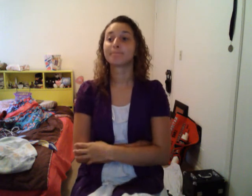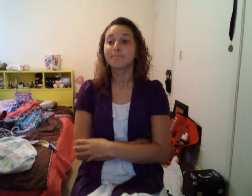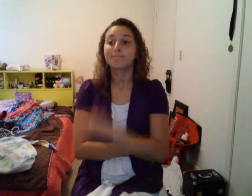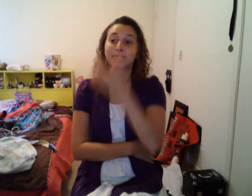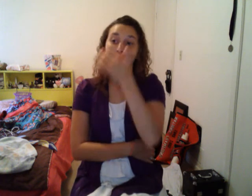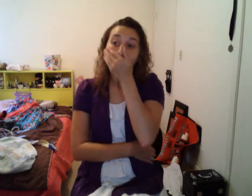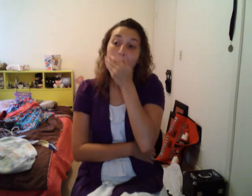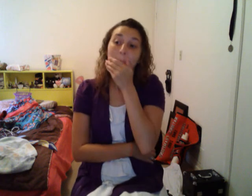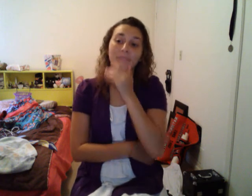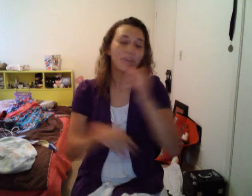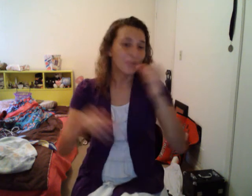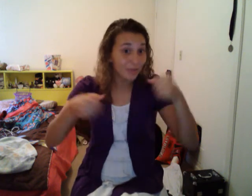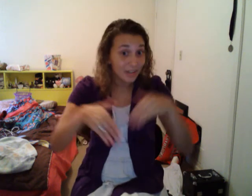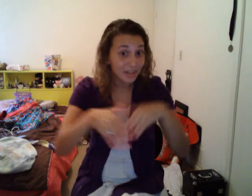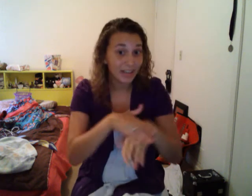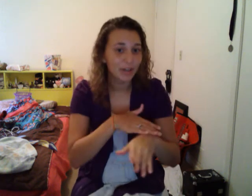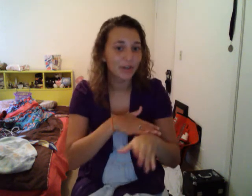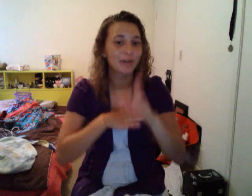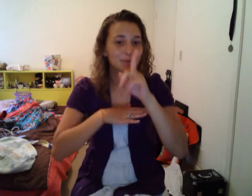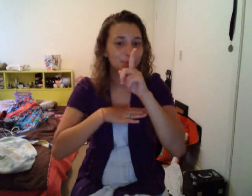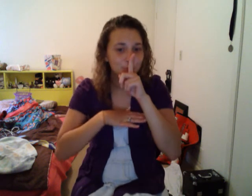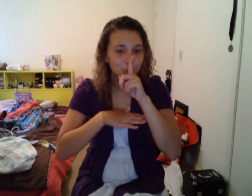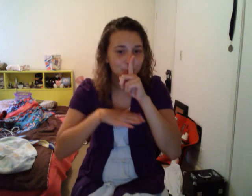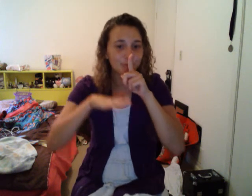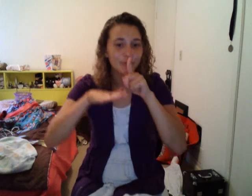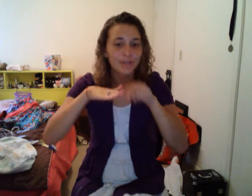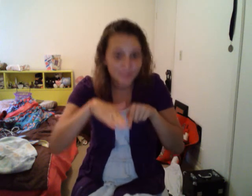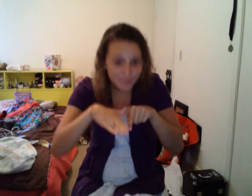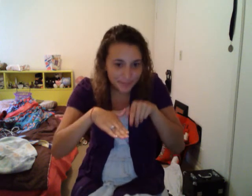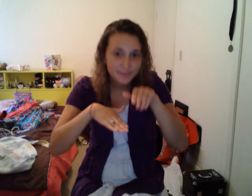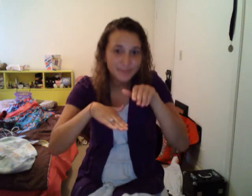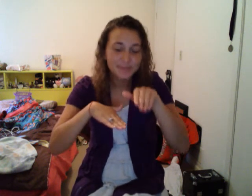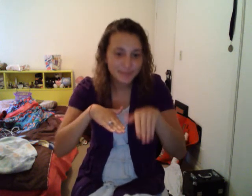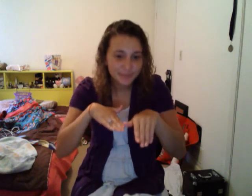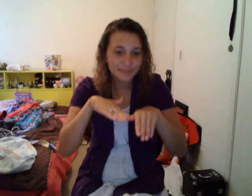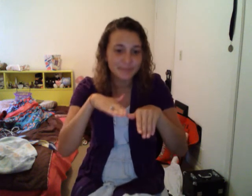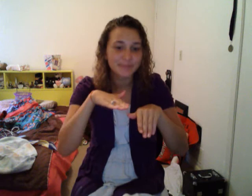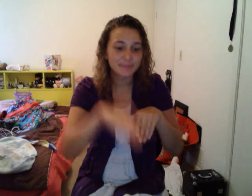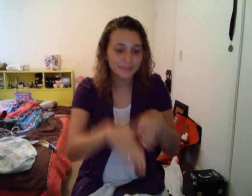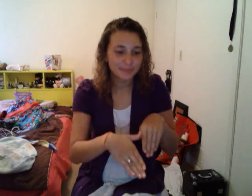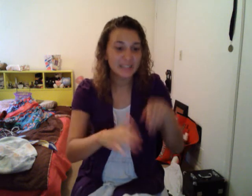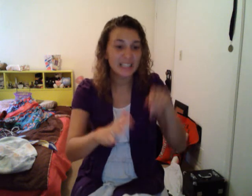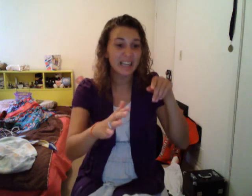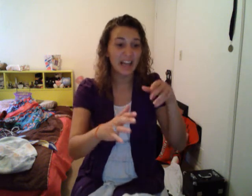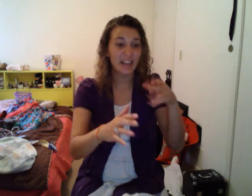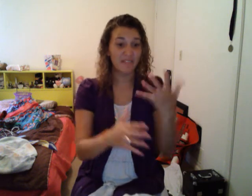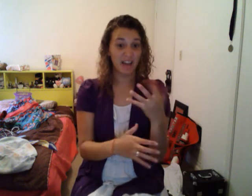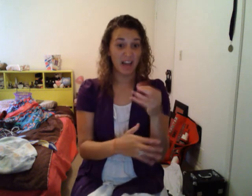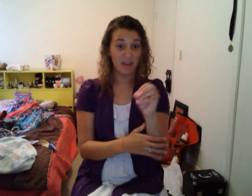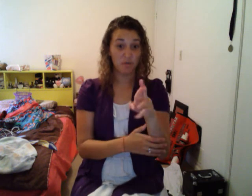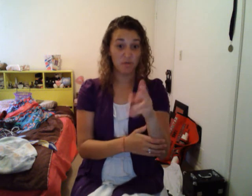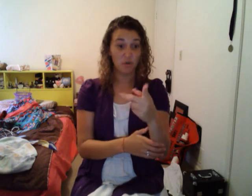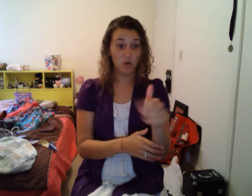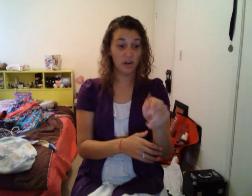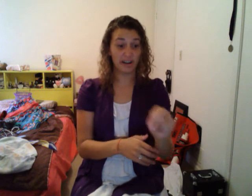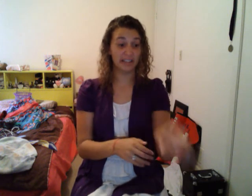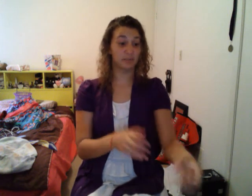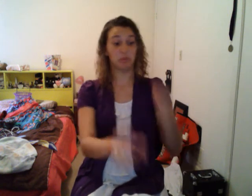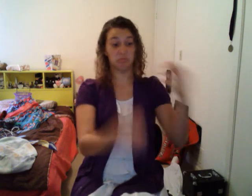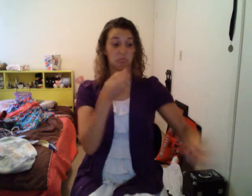You could go in very quietly, yank out the 5 organs, that person would die, but you could